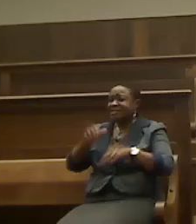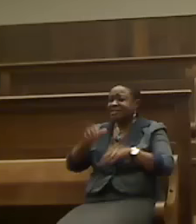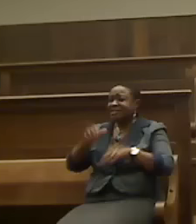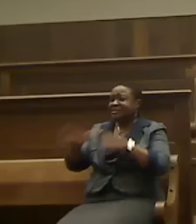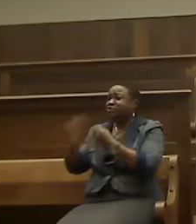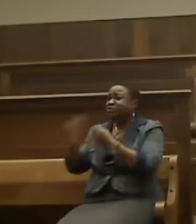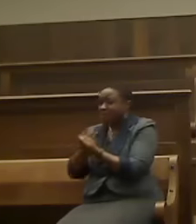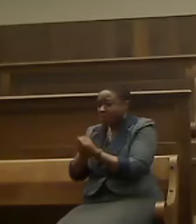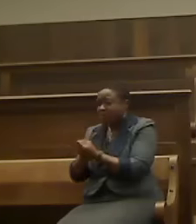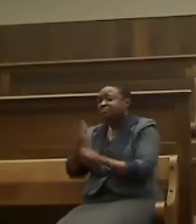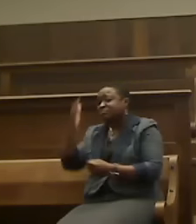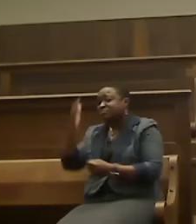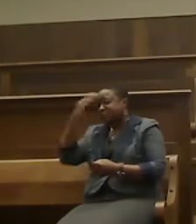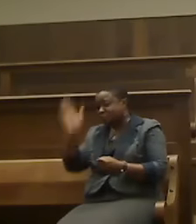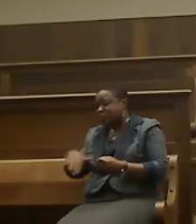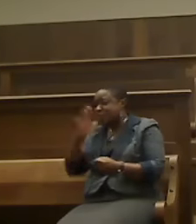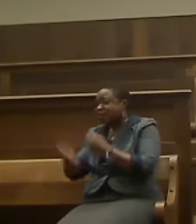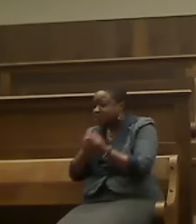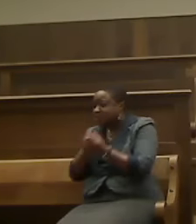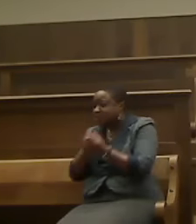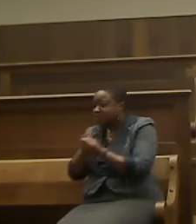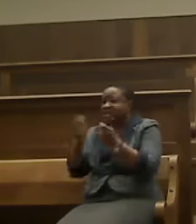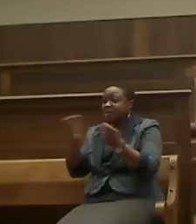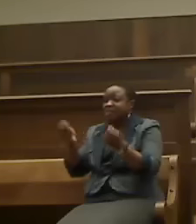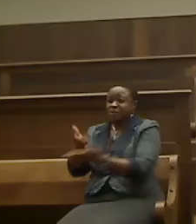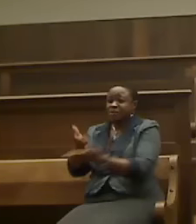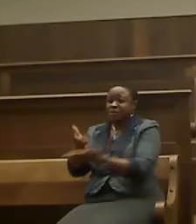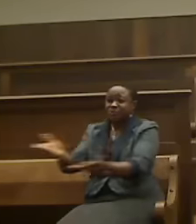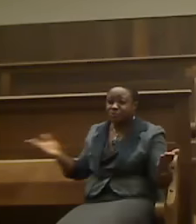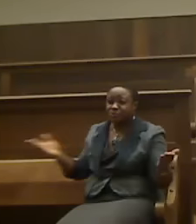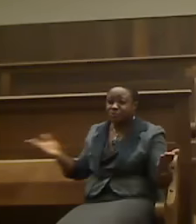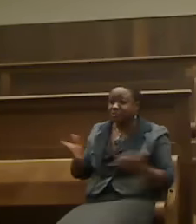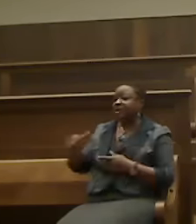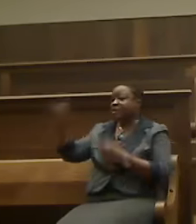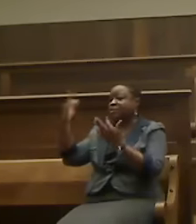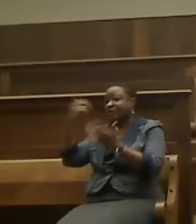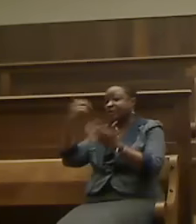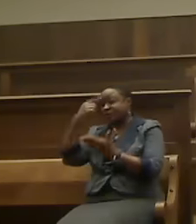they support and celebrate you, so that they're waiting. Thank you.